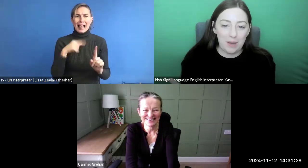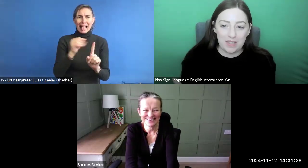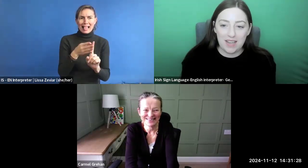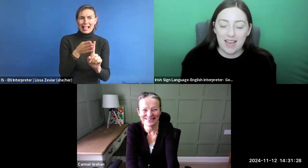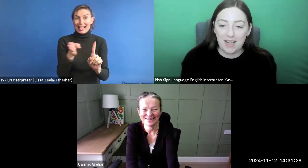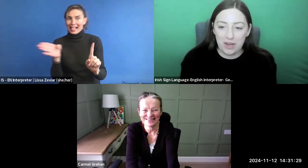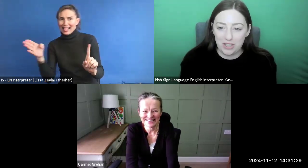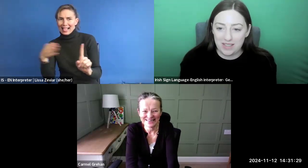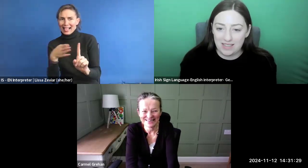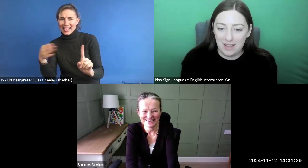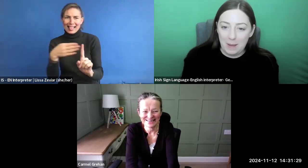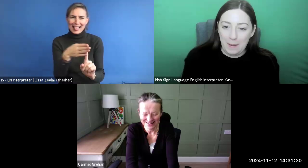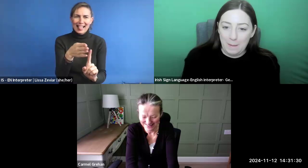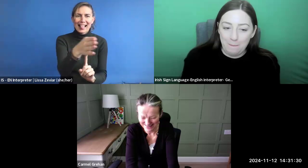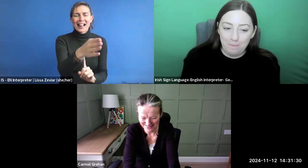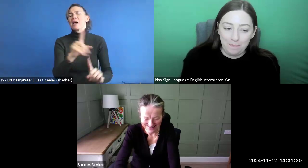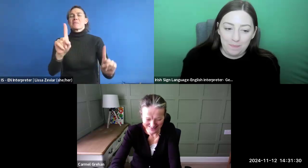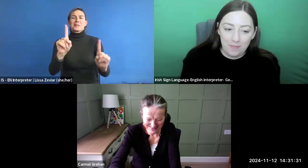hope happy to take any questions.